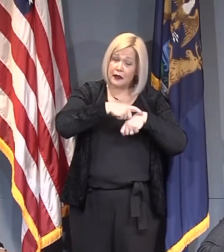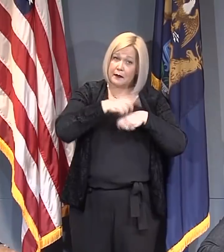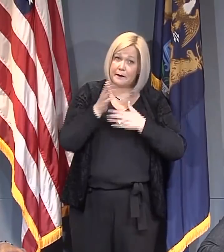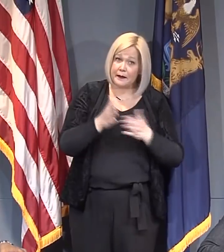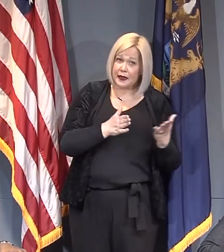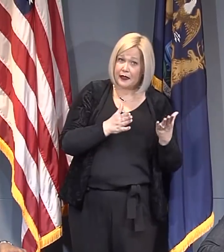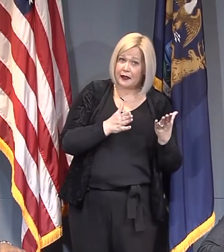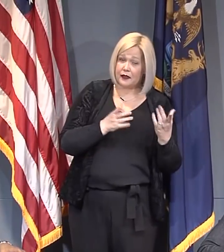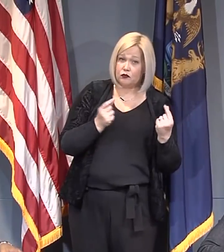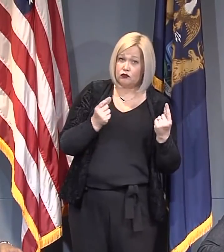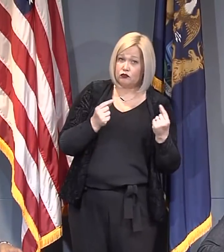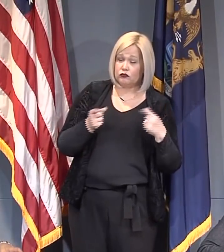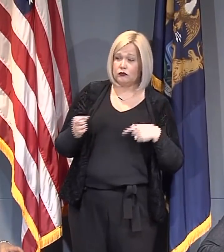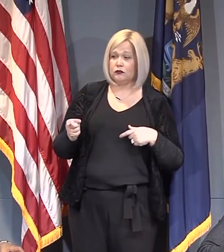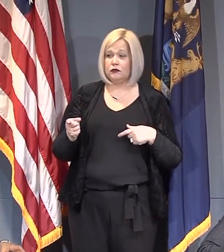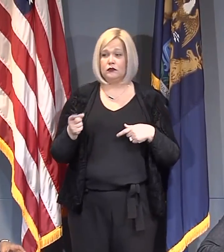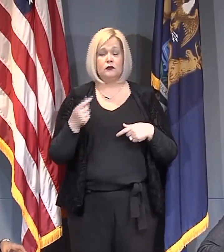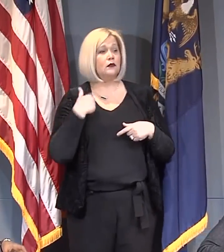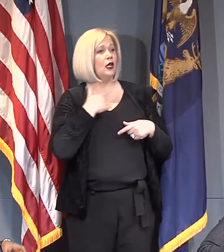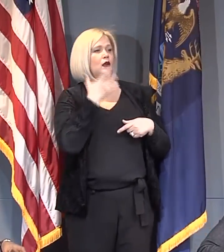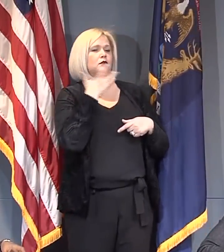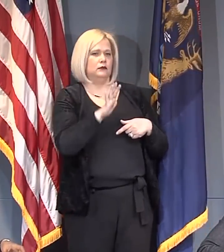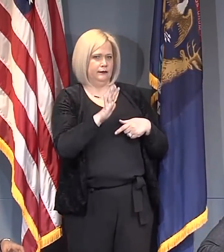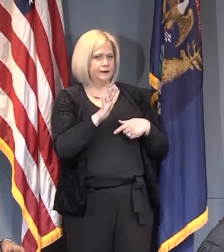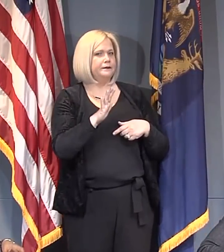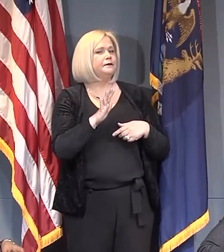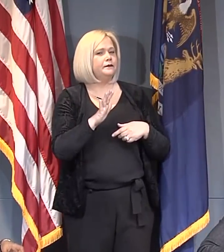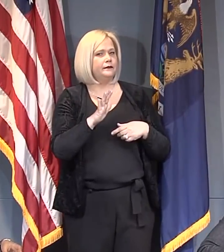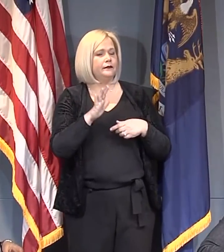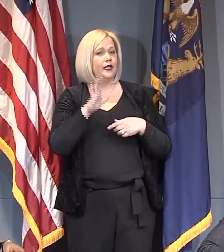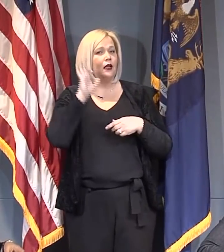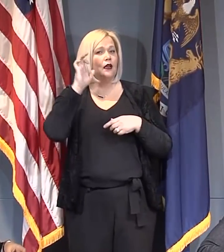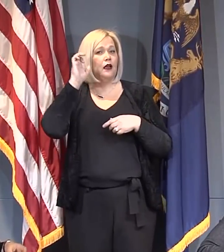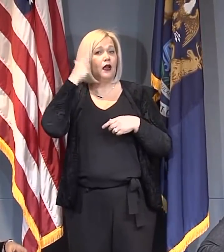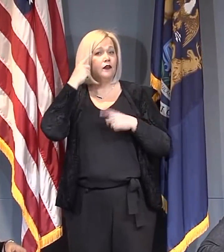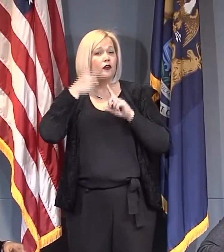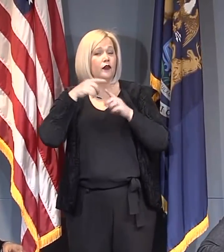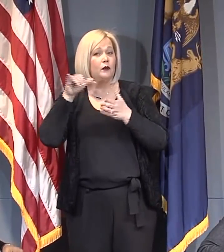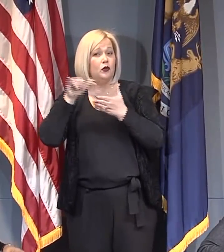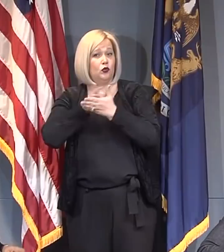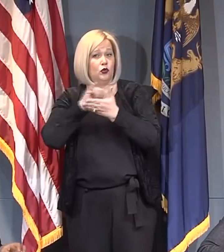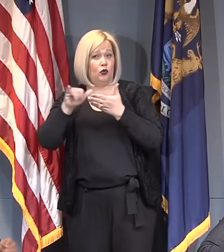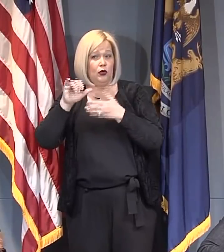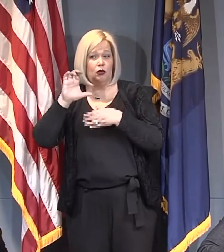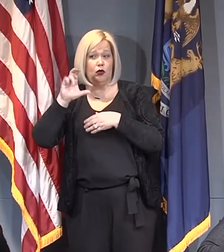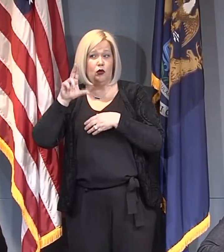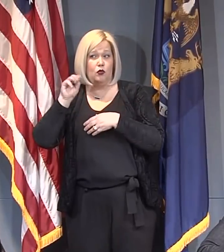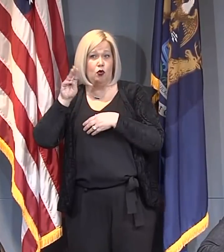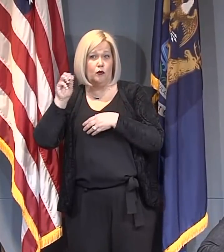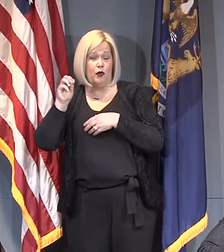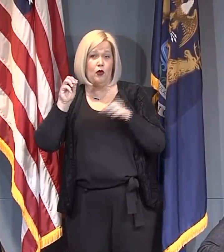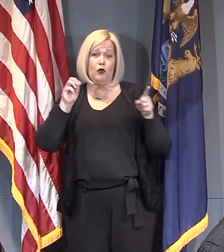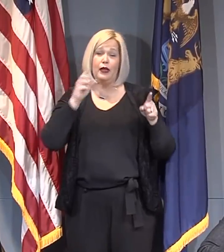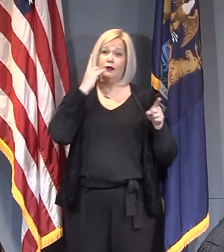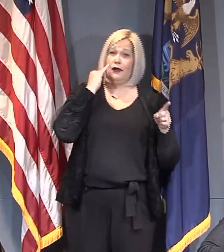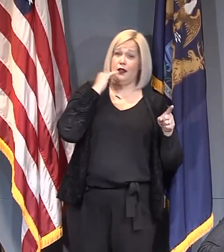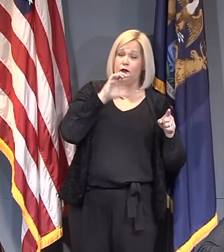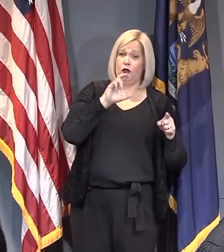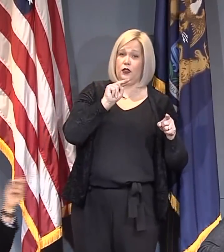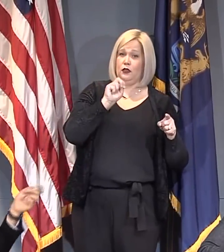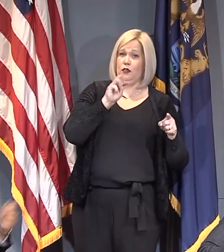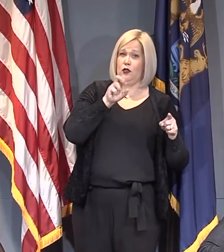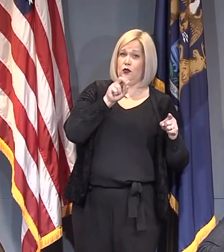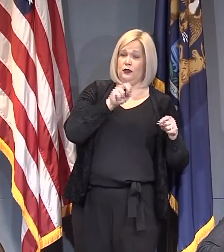we're fortunate that the governor of New York, Governor Cuomo, and the governor of California, Governor Newsom, have sent